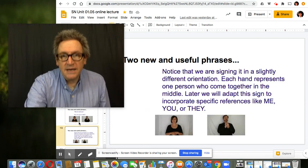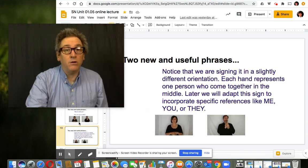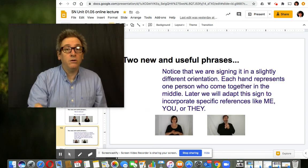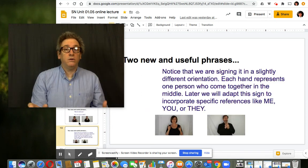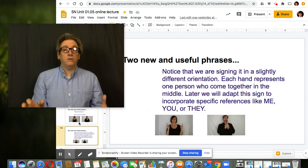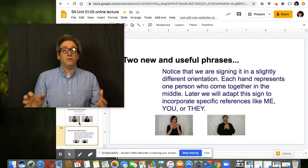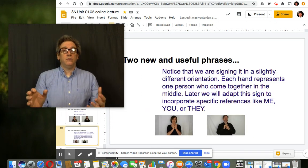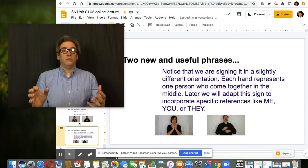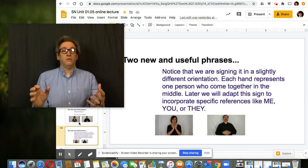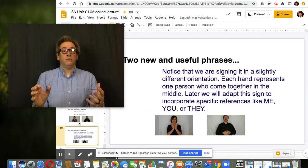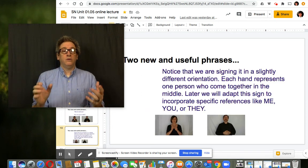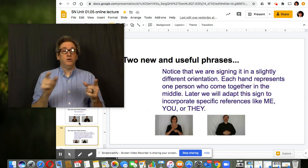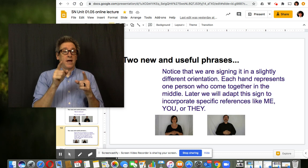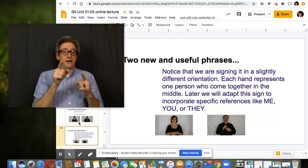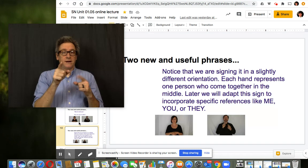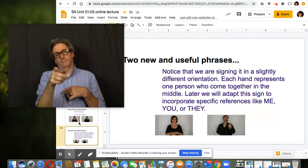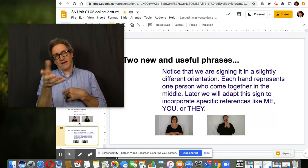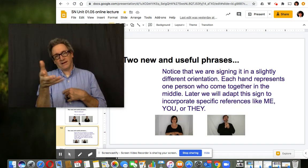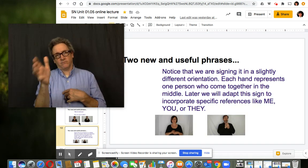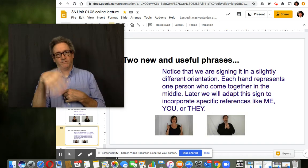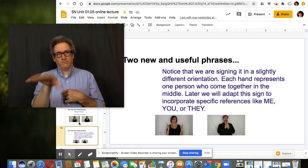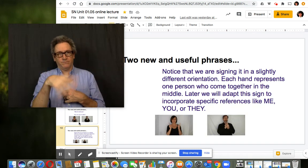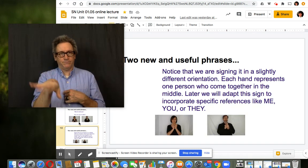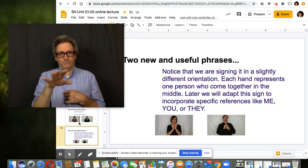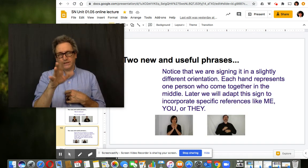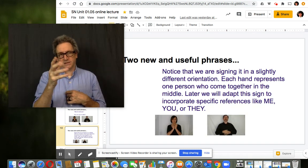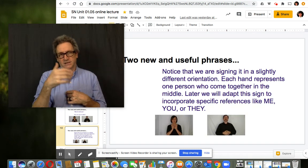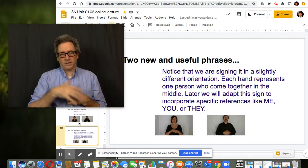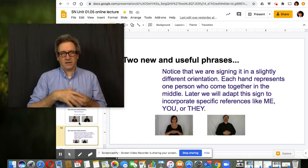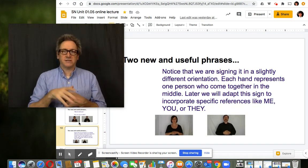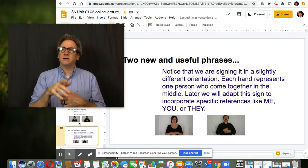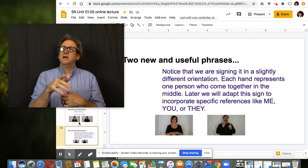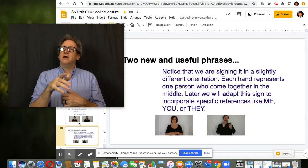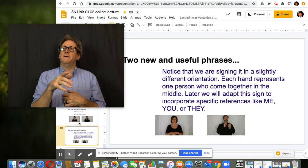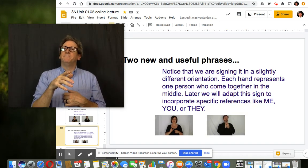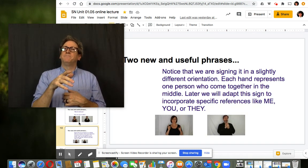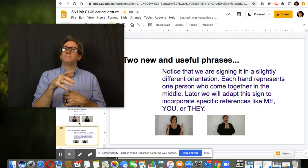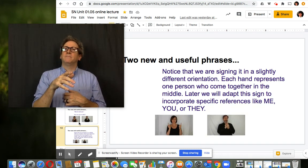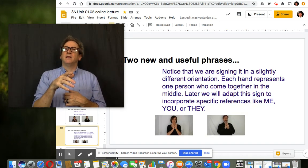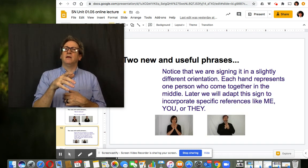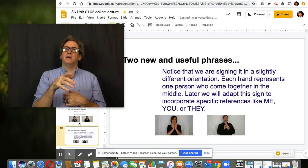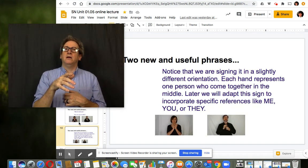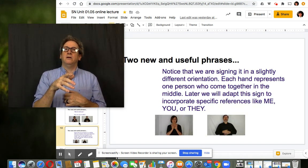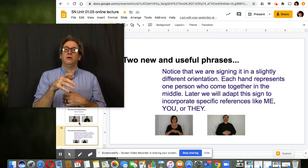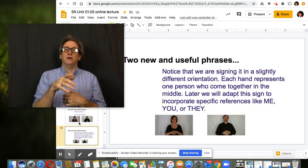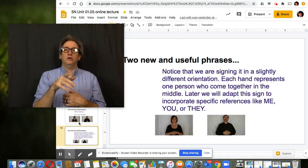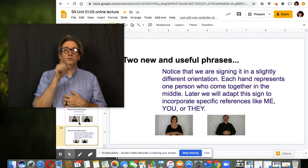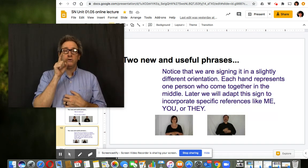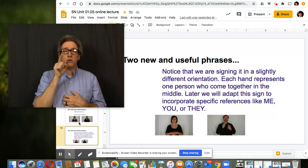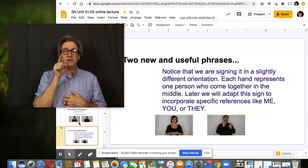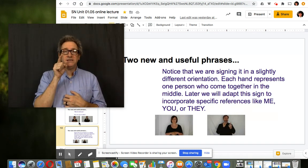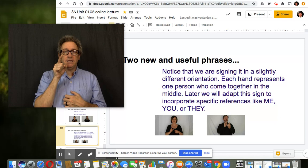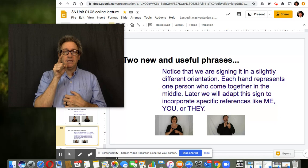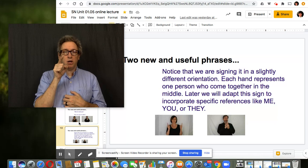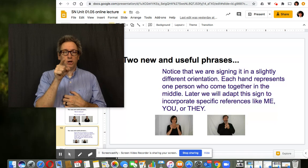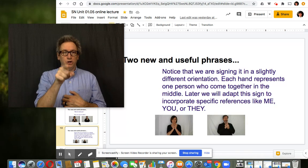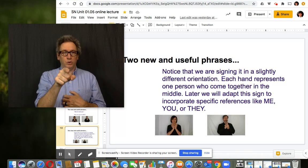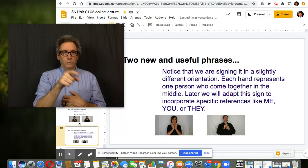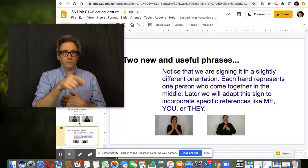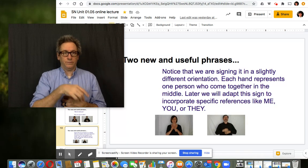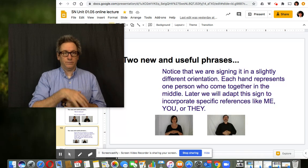You don't always need